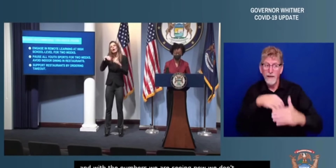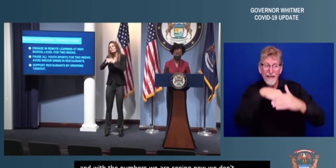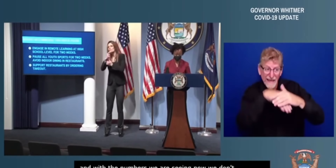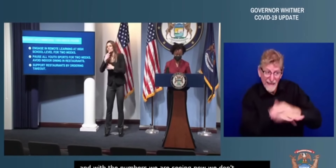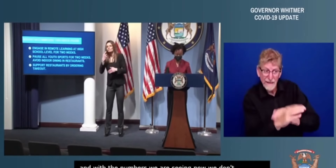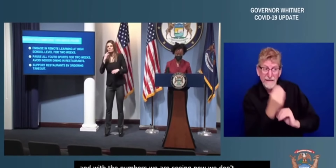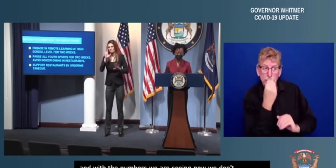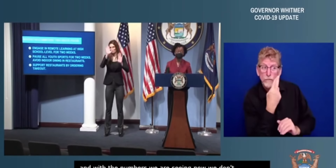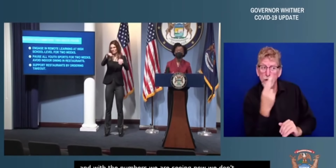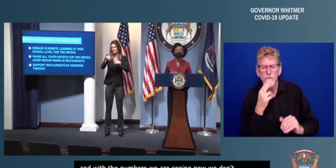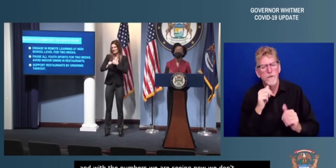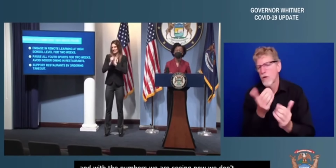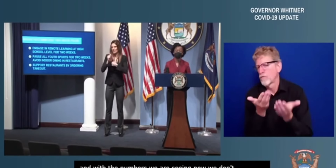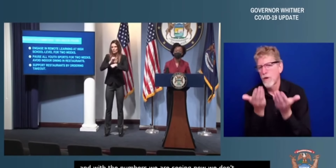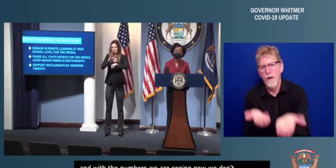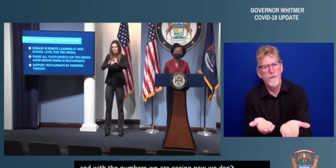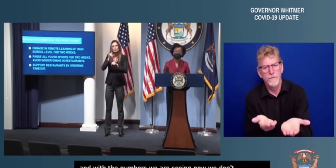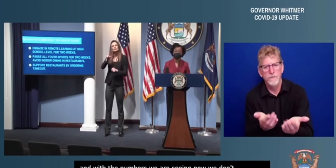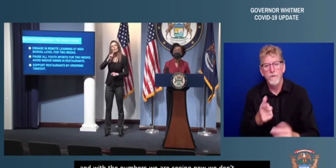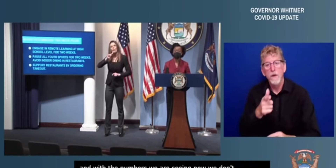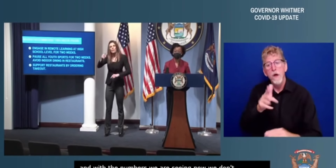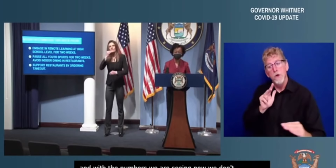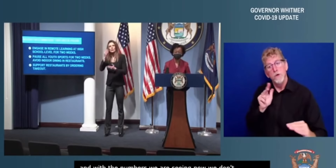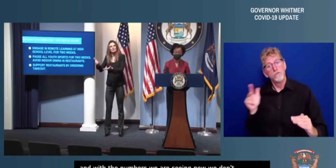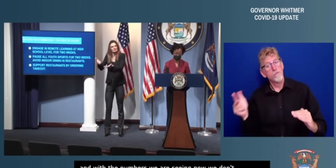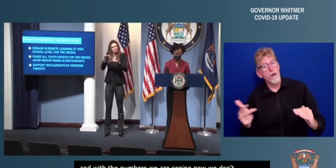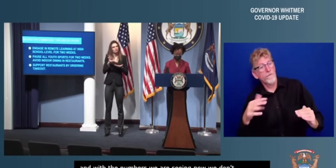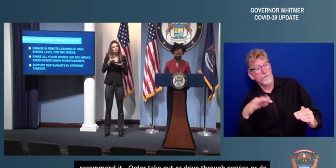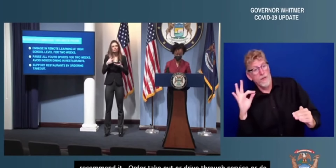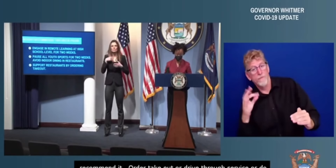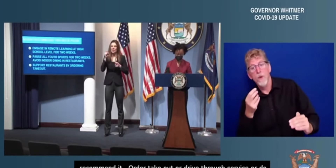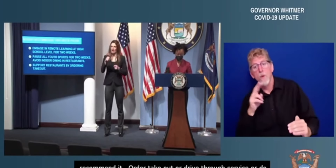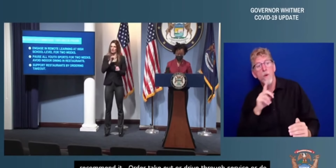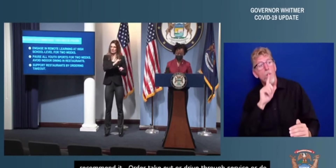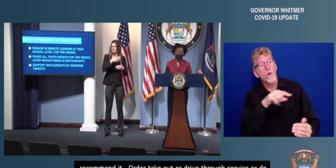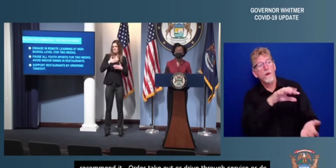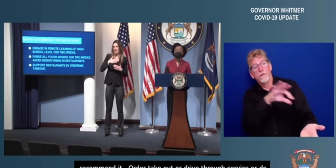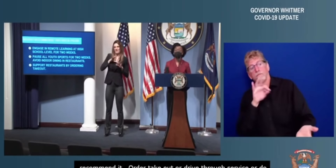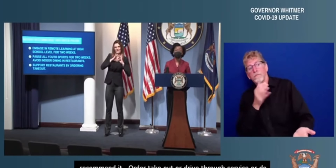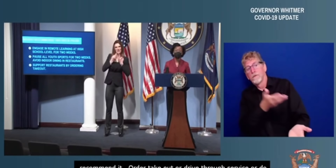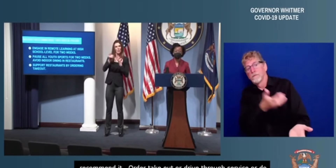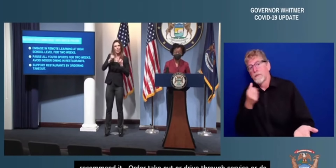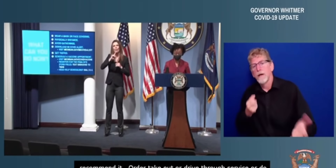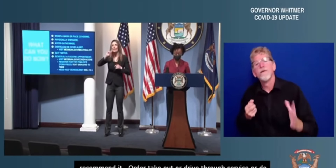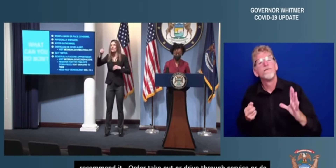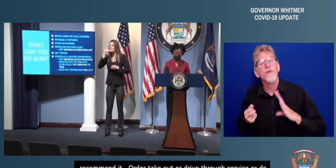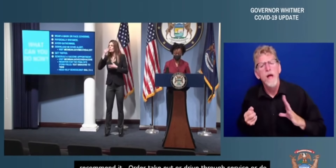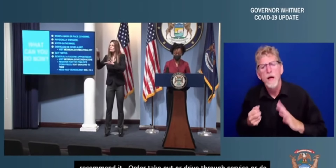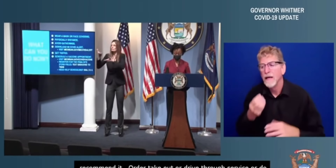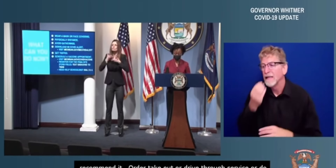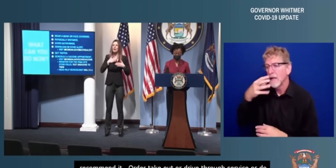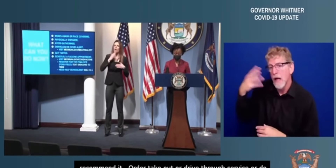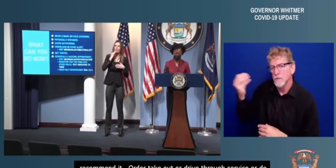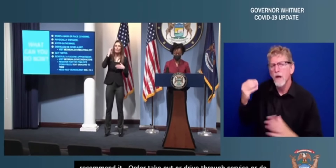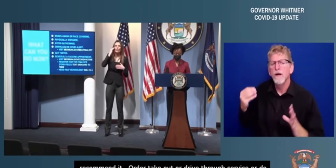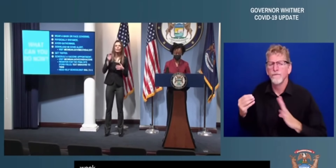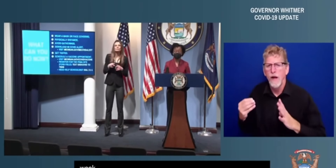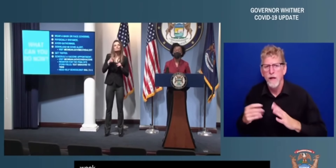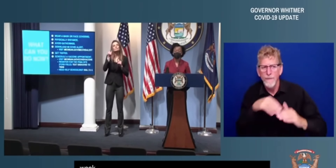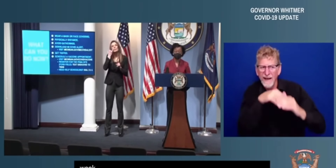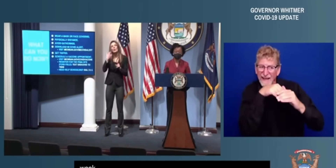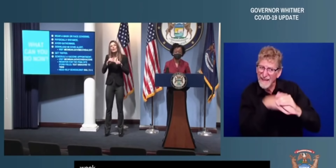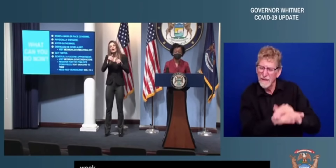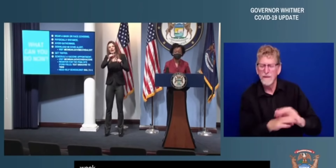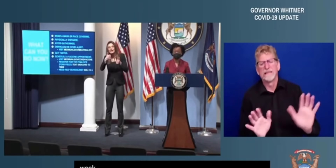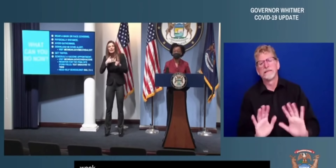do outdoor dining. My family orders takeout multiple times a week. You should avoid gatherings with multiple households. And